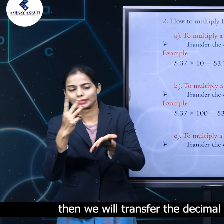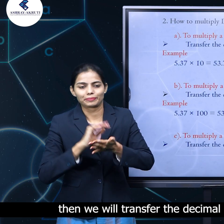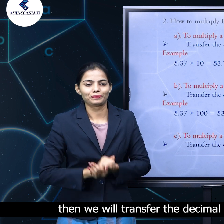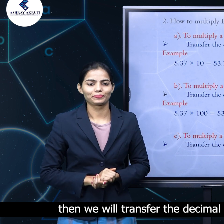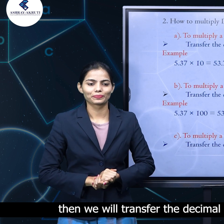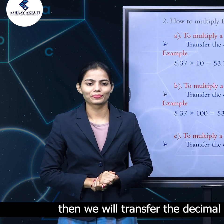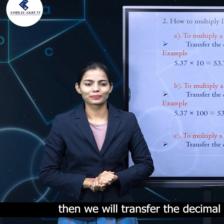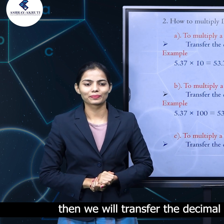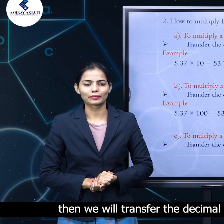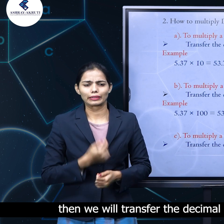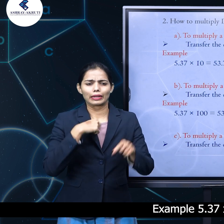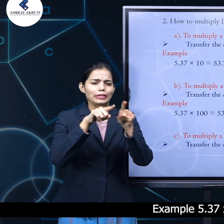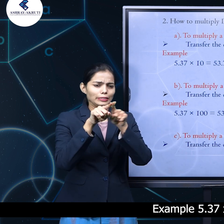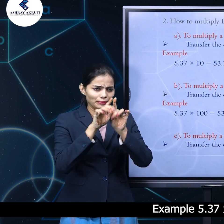three places. Example: